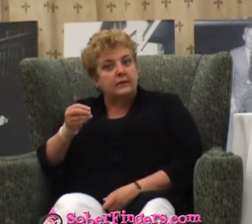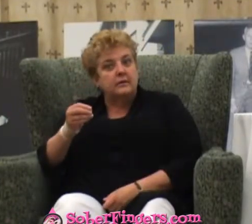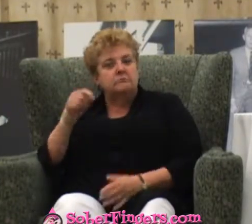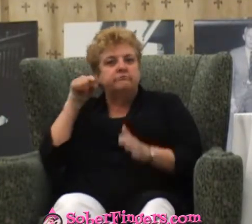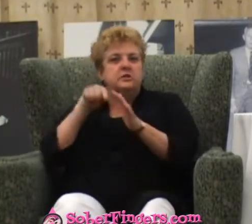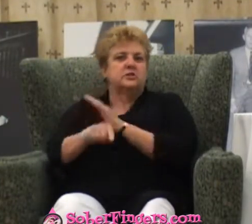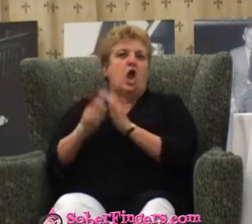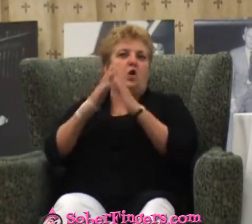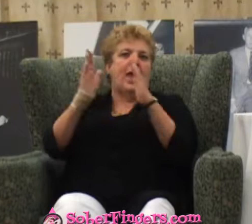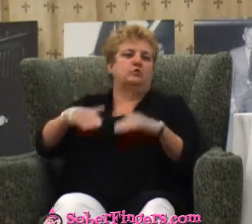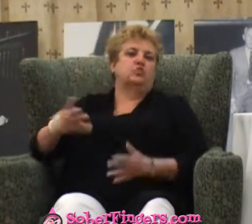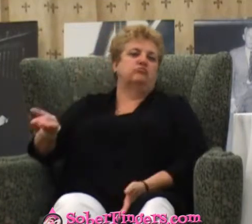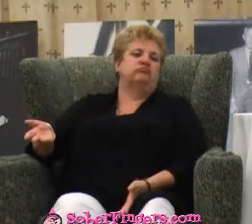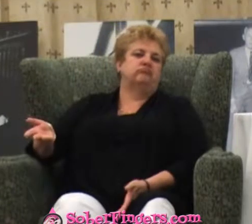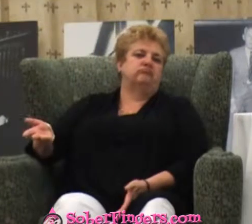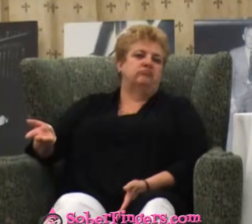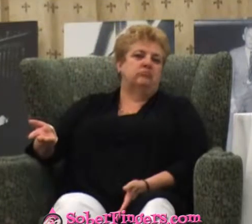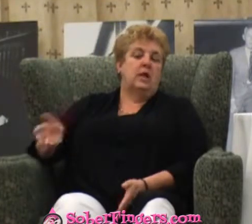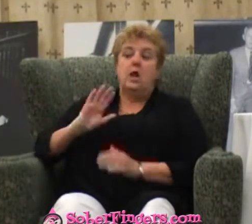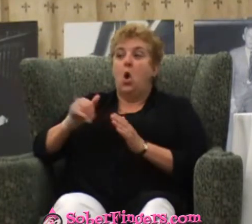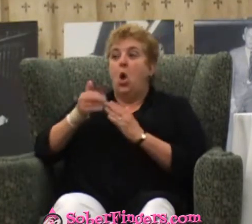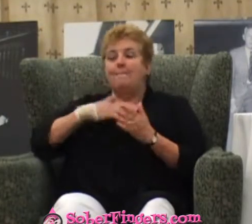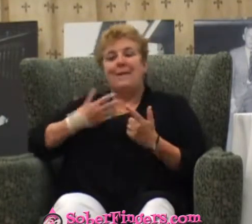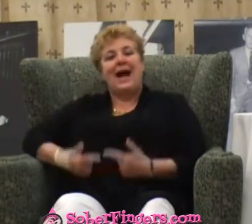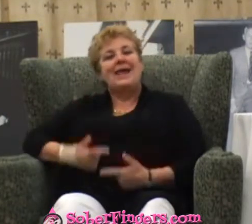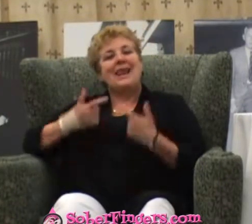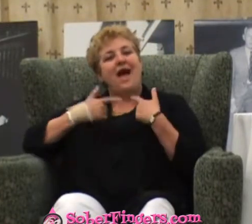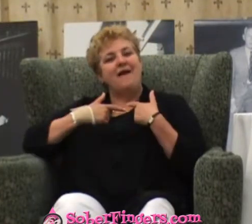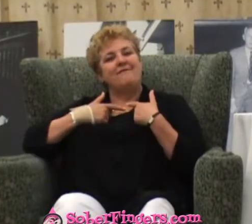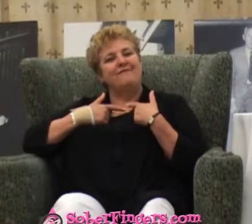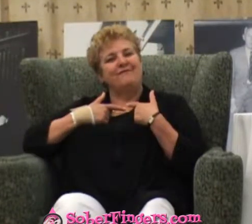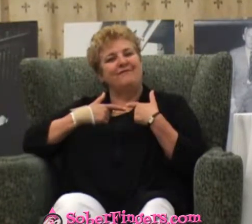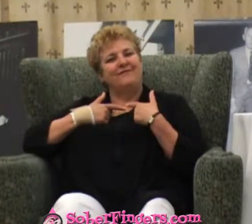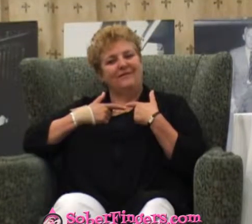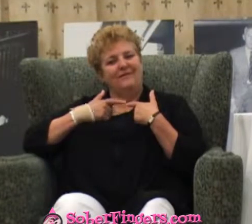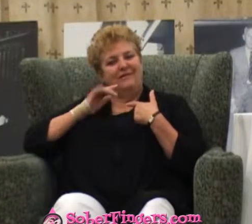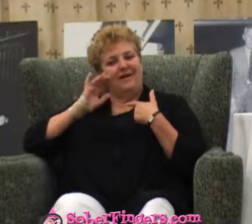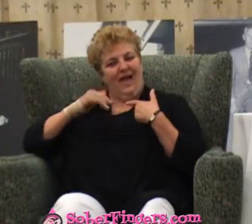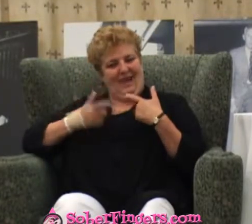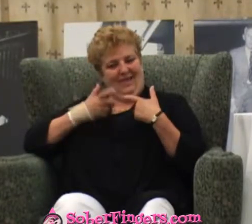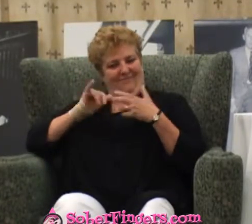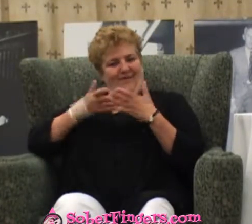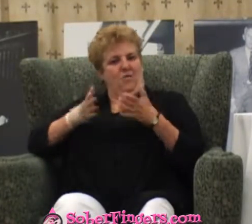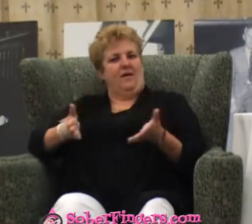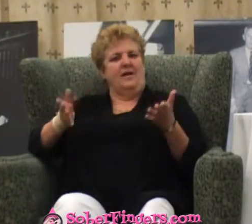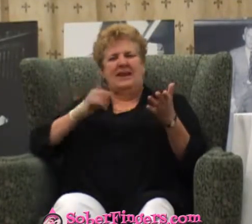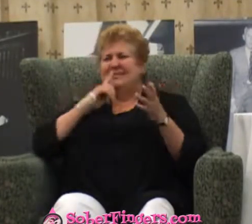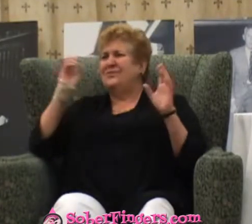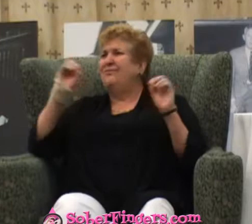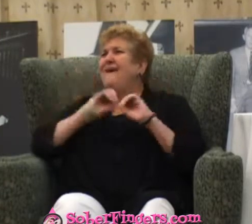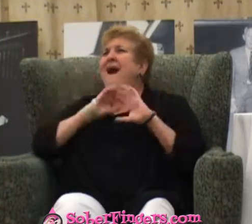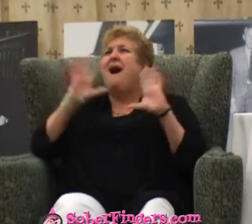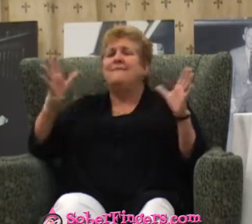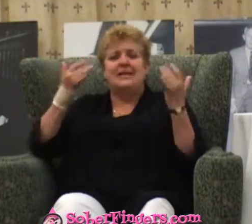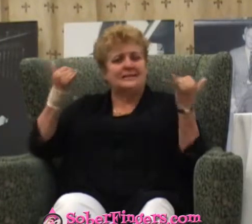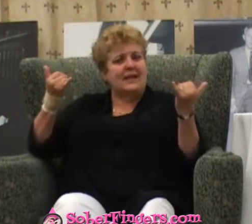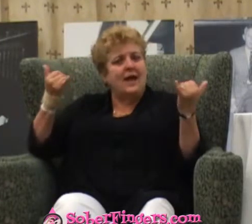And all of my life I lived in that delusion. And it's so obvious today. It's